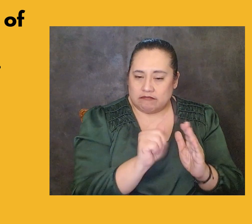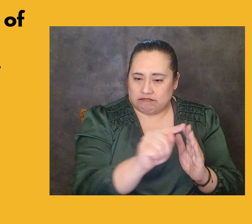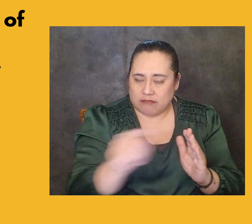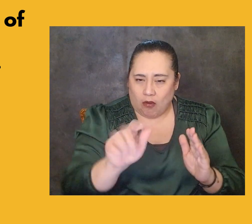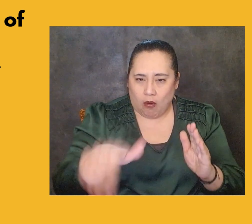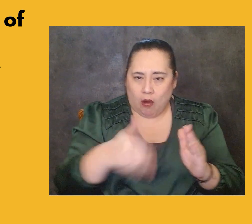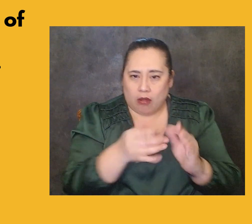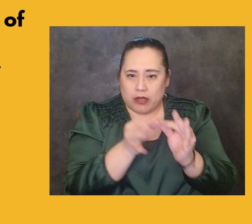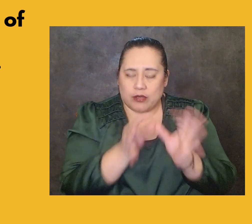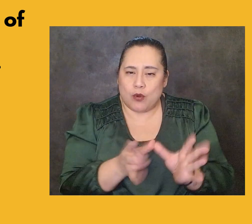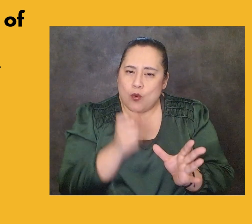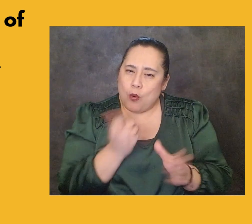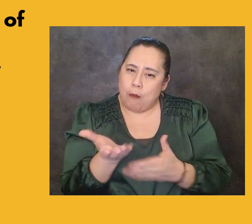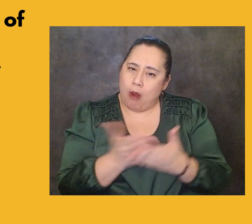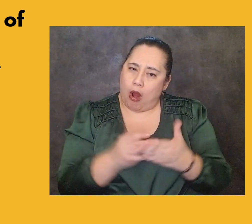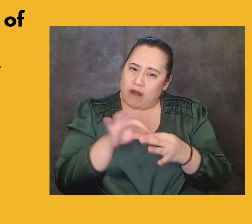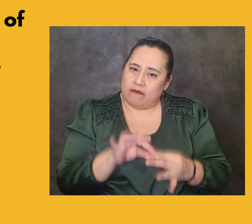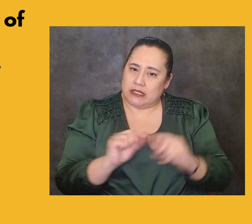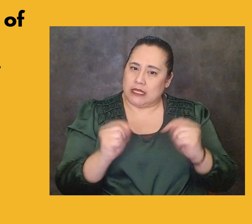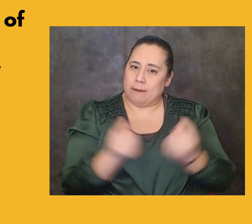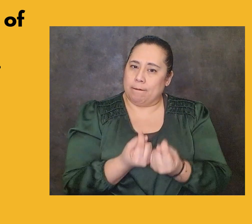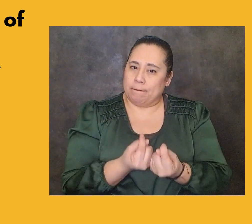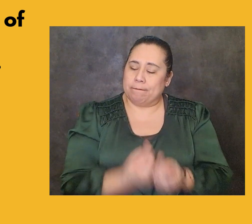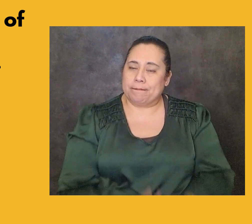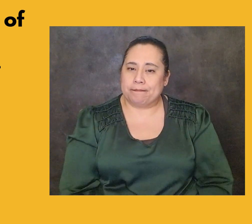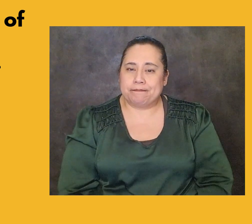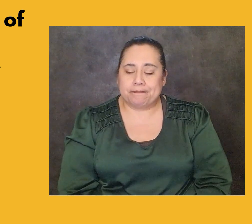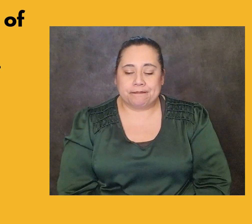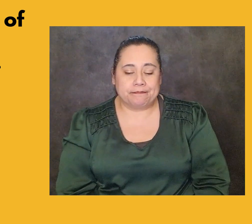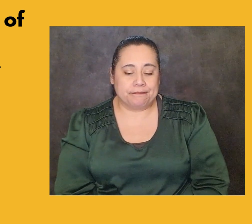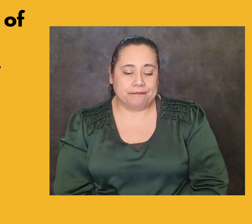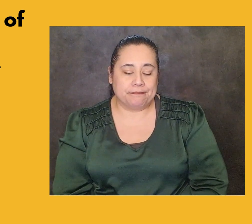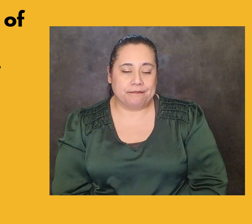the interpreters who were part of the team.